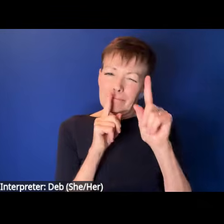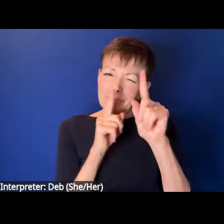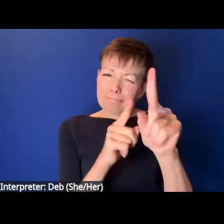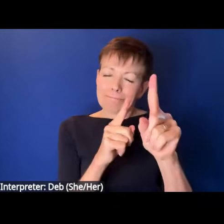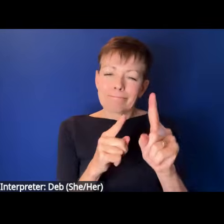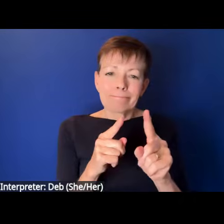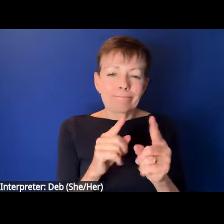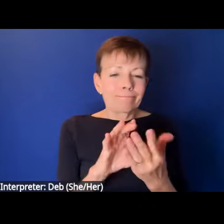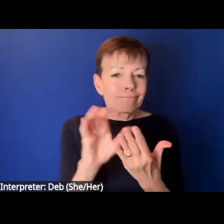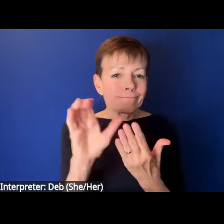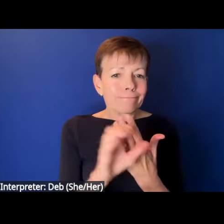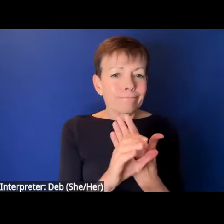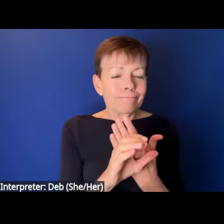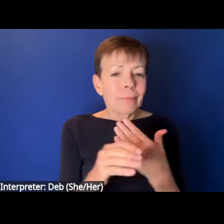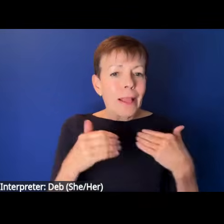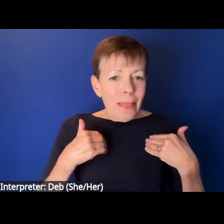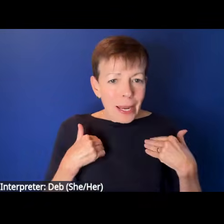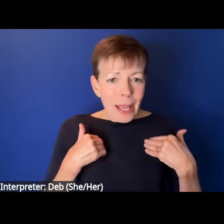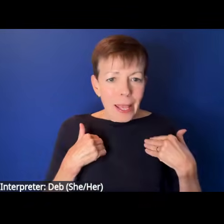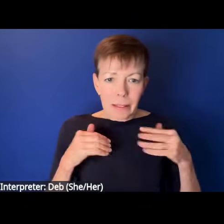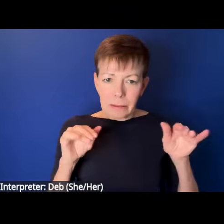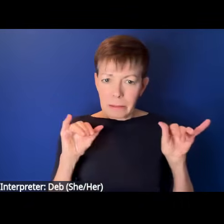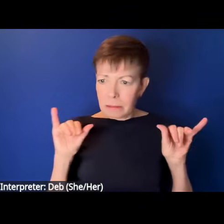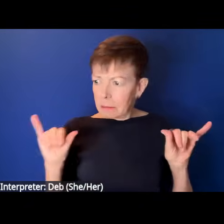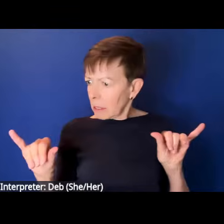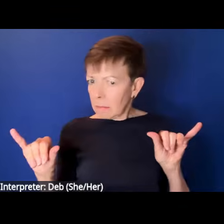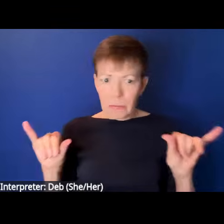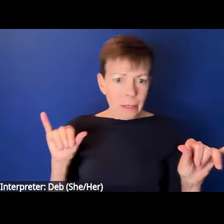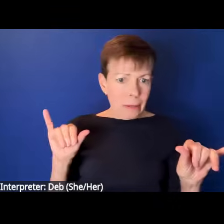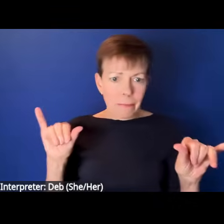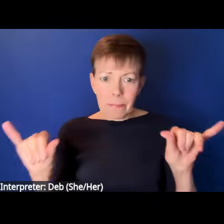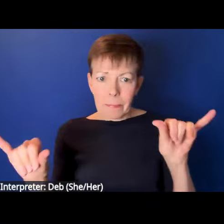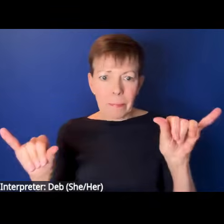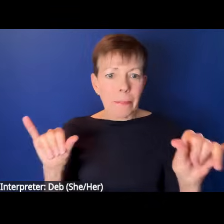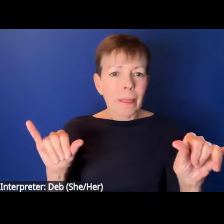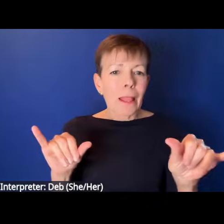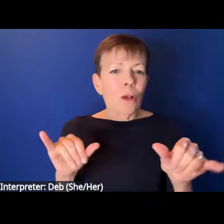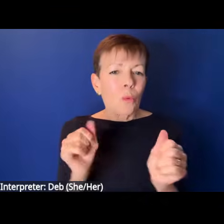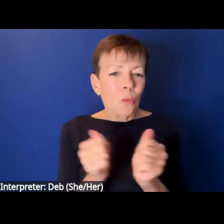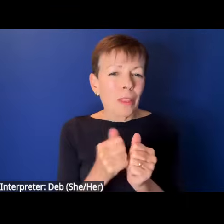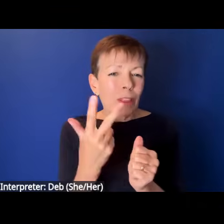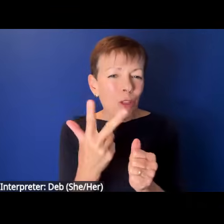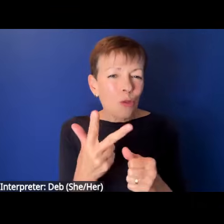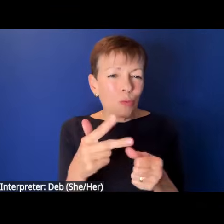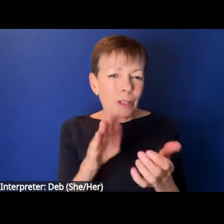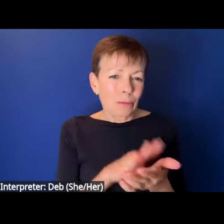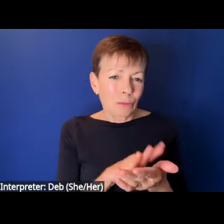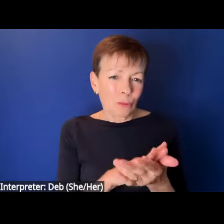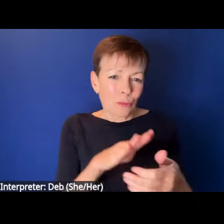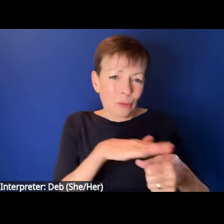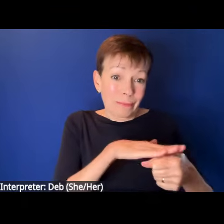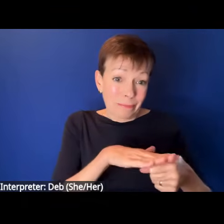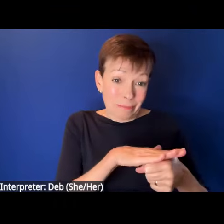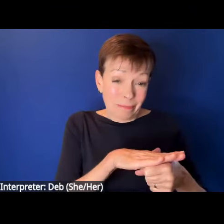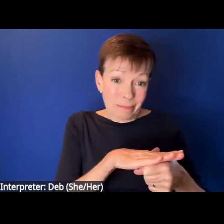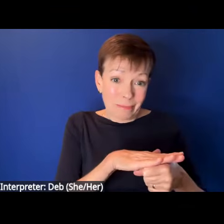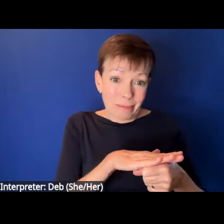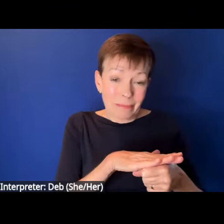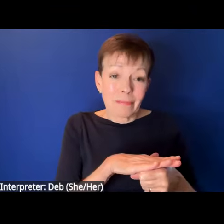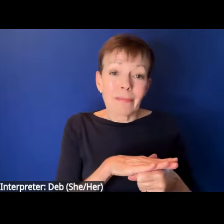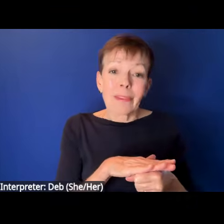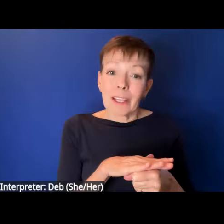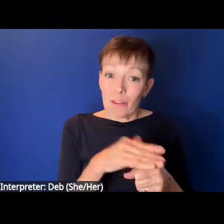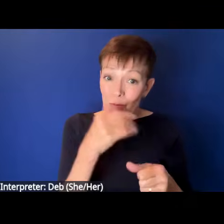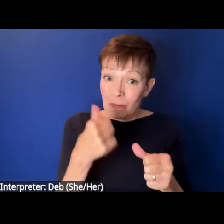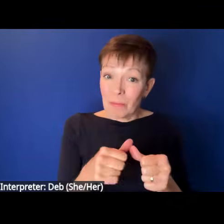has as much overlap and consistency as possible between the 3 districts. Because when we didn't have that, especially around major